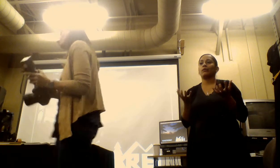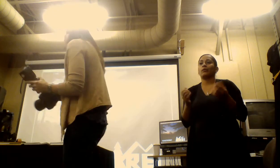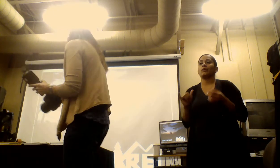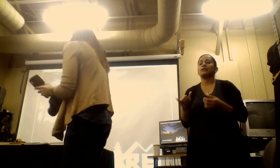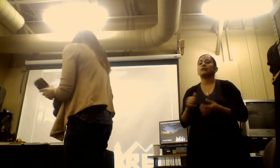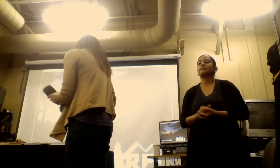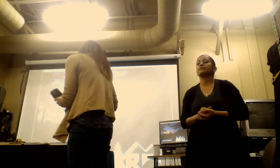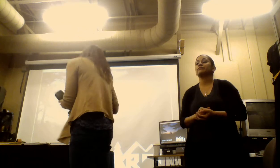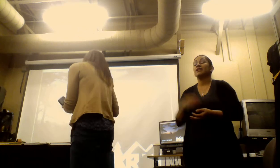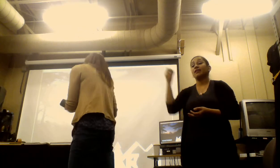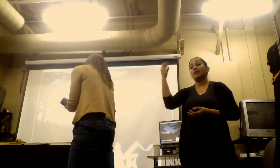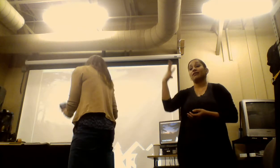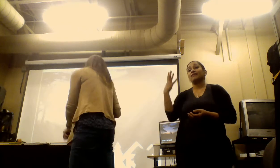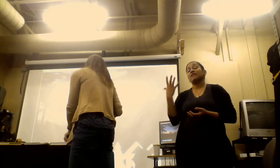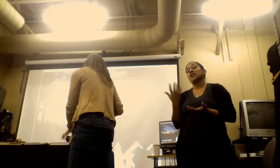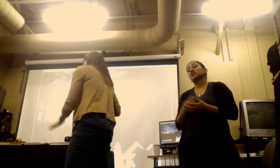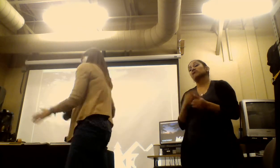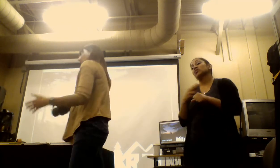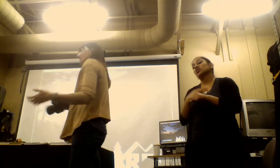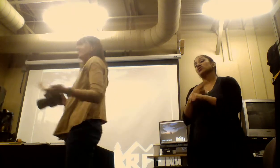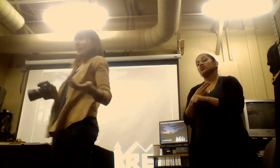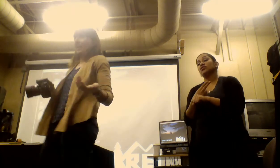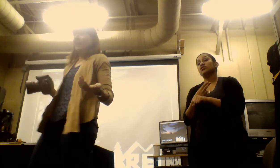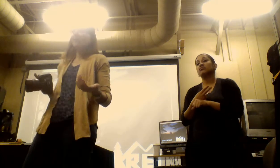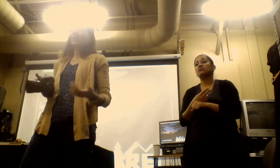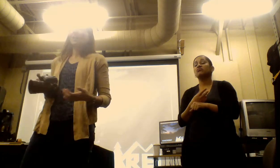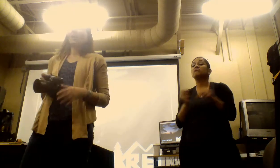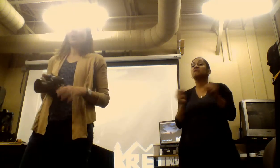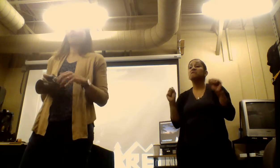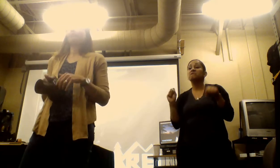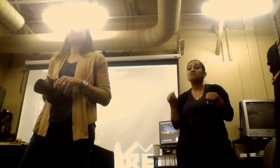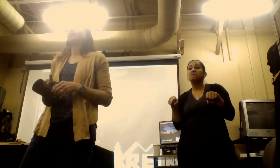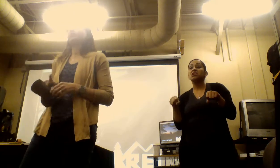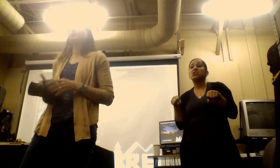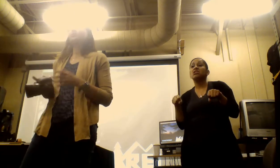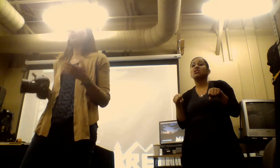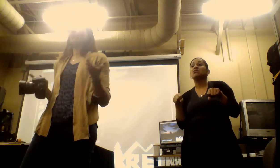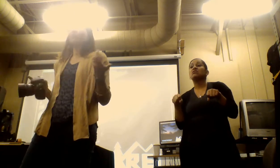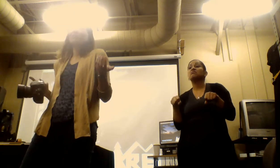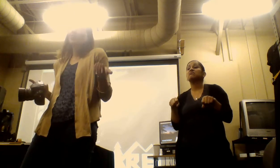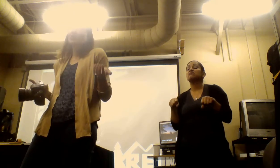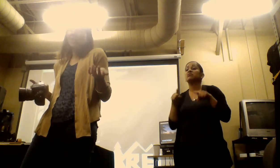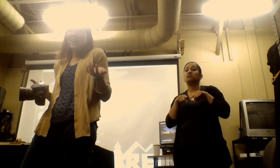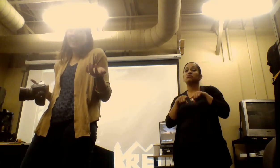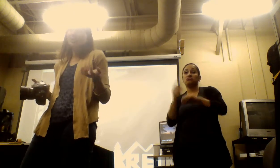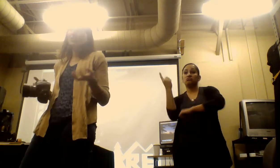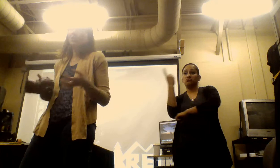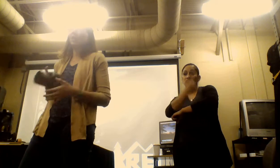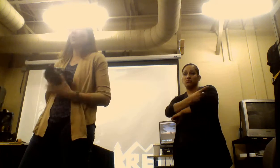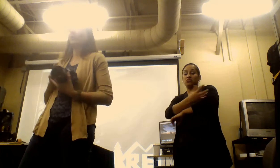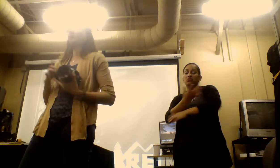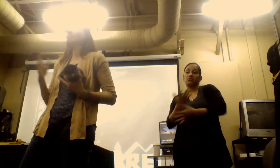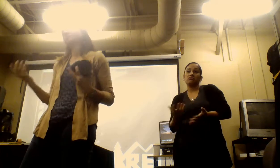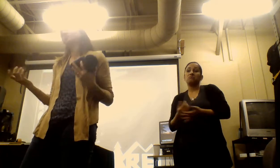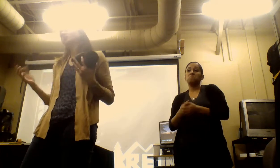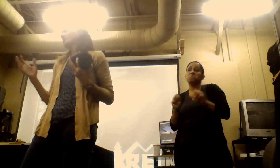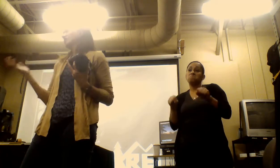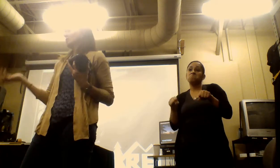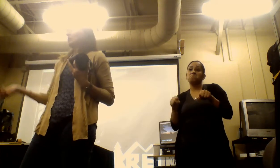Flash can also be used, believe it or not, like during the day. They use something called bill flash.